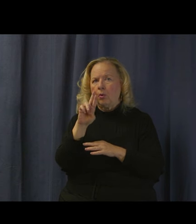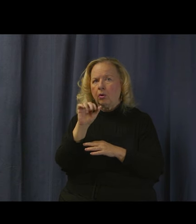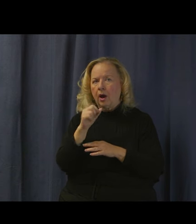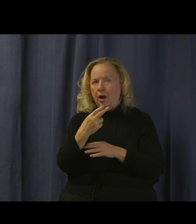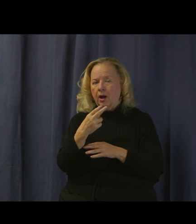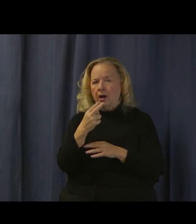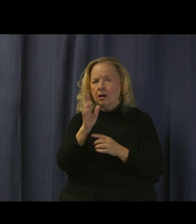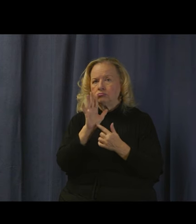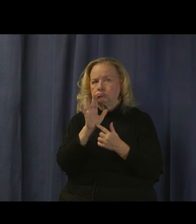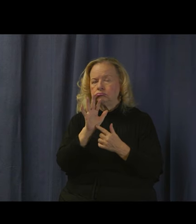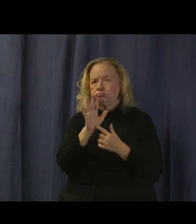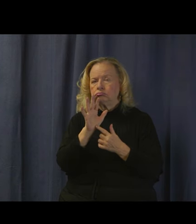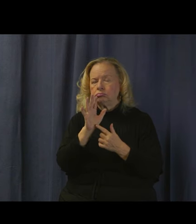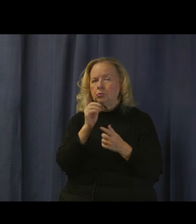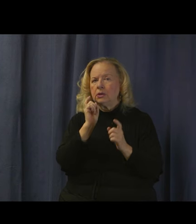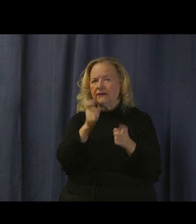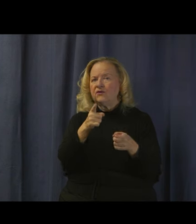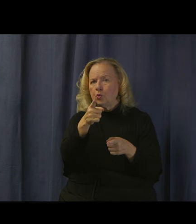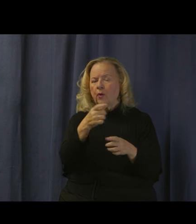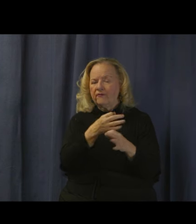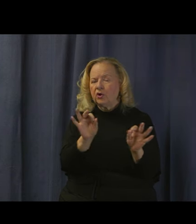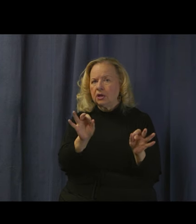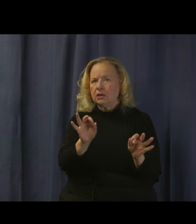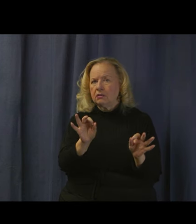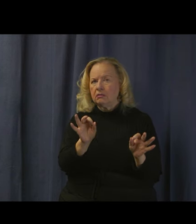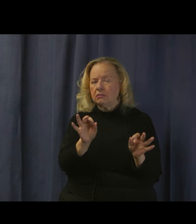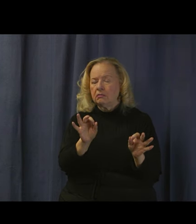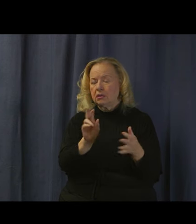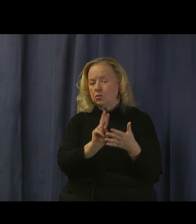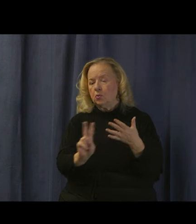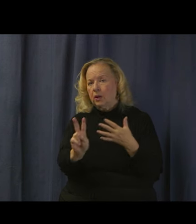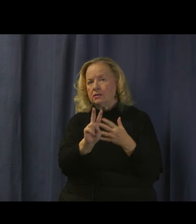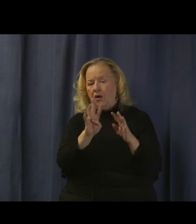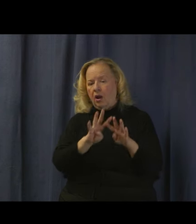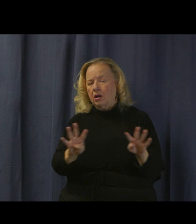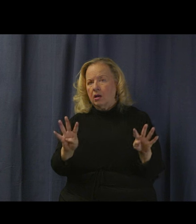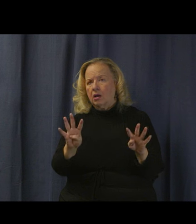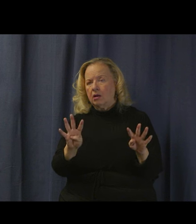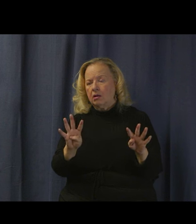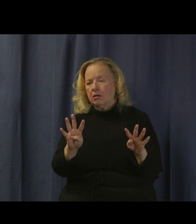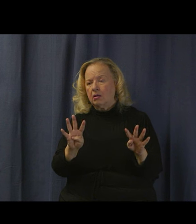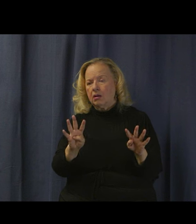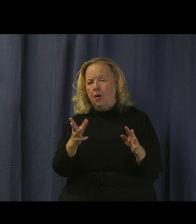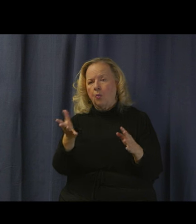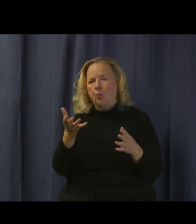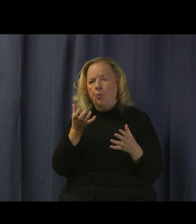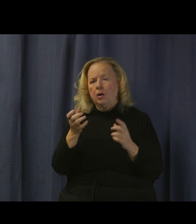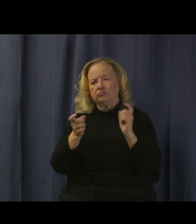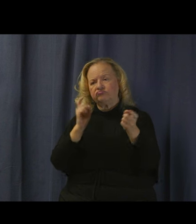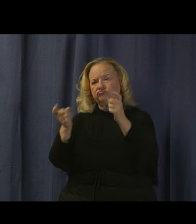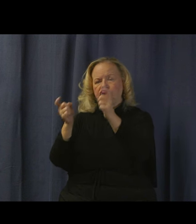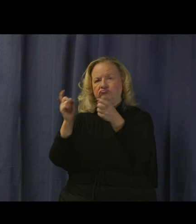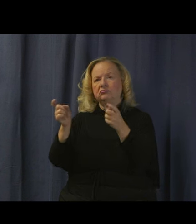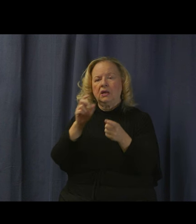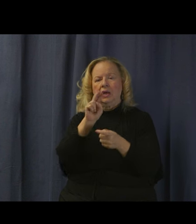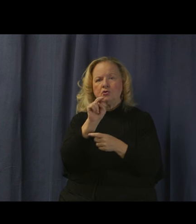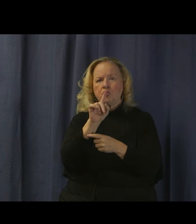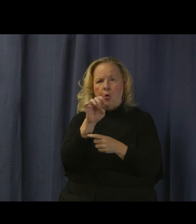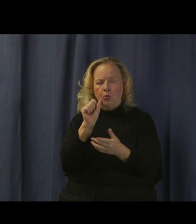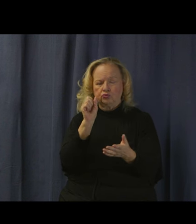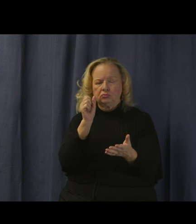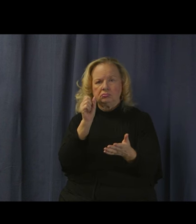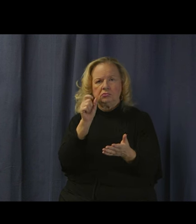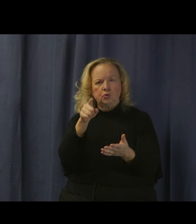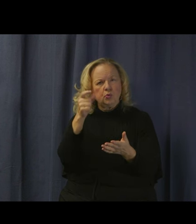the next couple of weeks, since we still have a couple of weeks to Hanukkah, I will also pass out notes for everyone to understand. And I'll be teaching